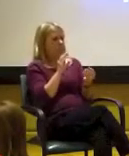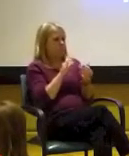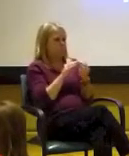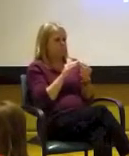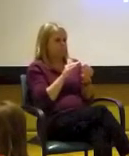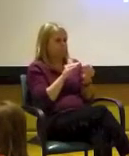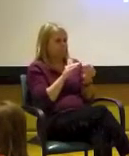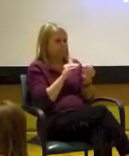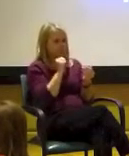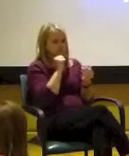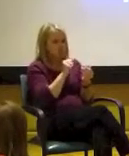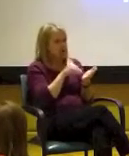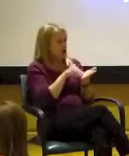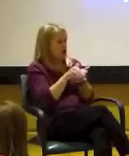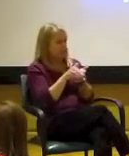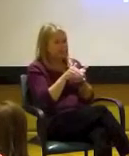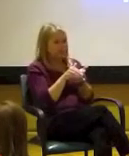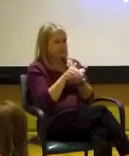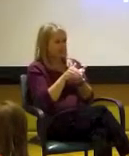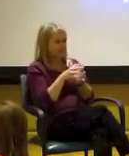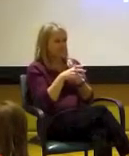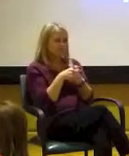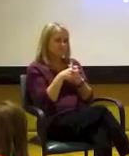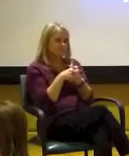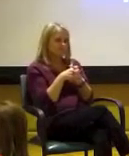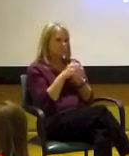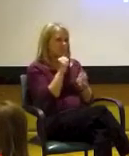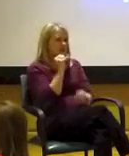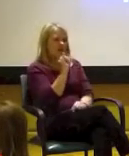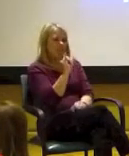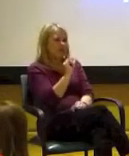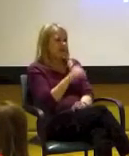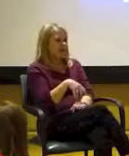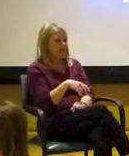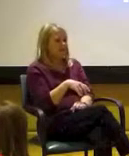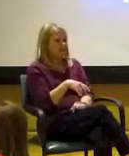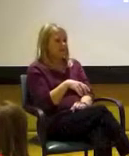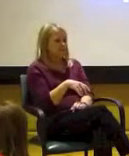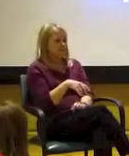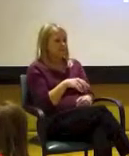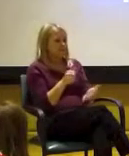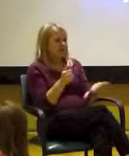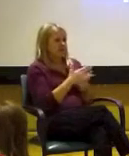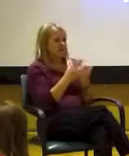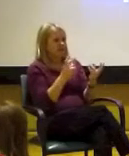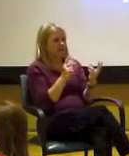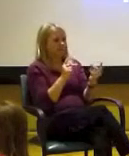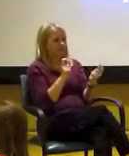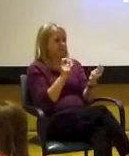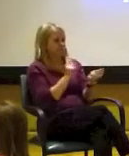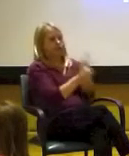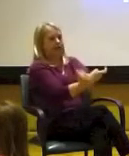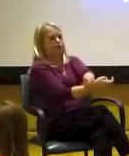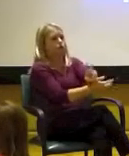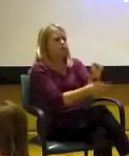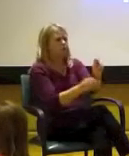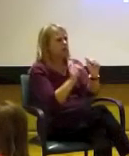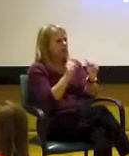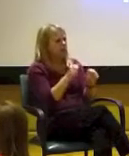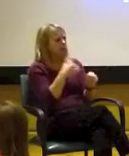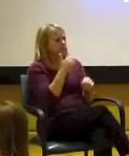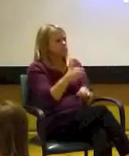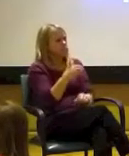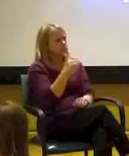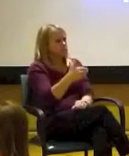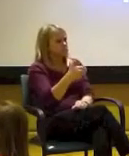It's often not it's not like a stocking where all of a sudden everything is different. It can be patchy